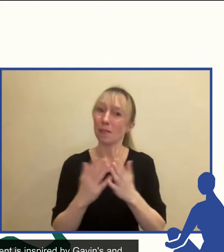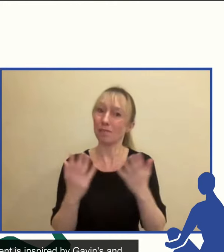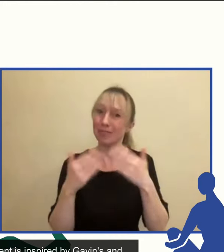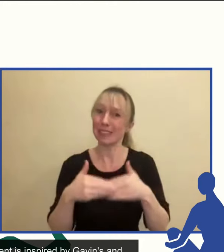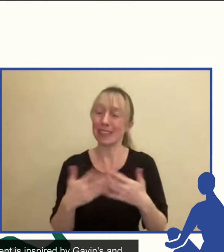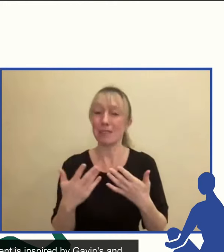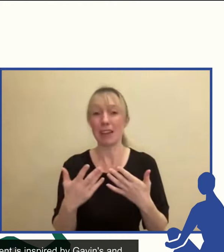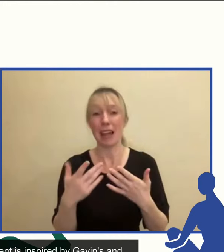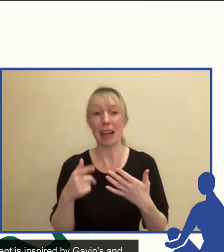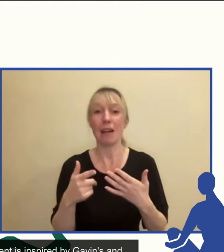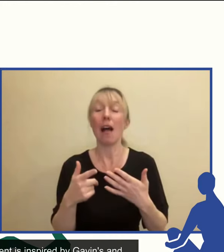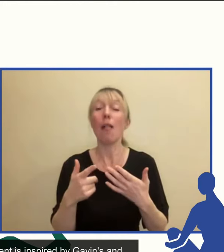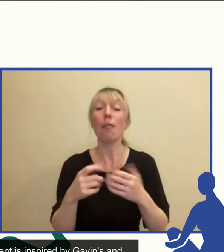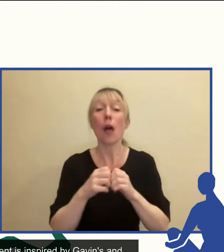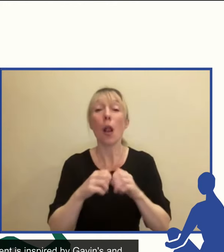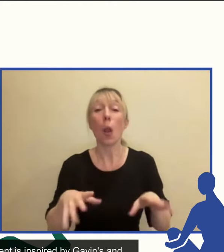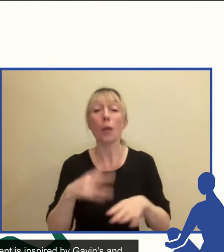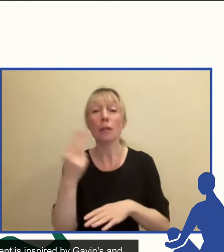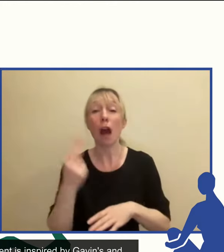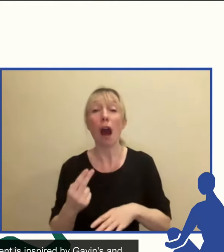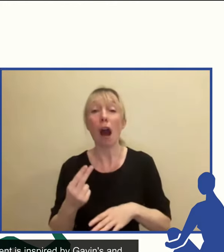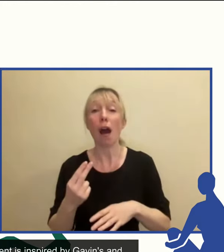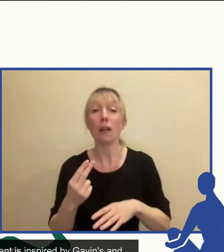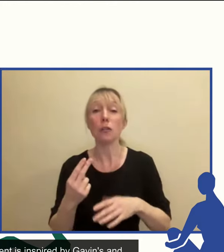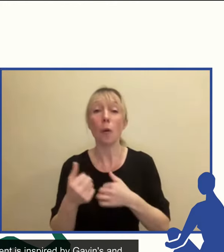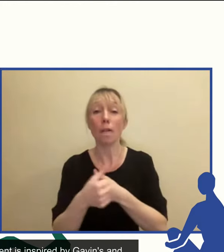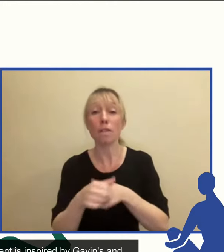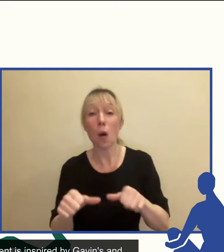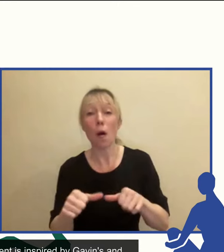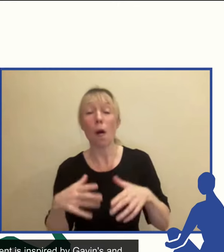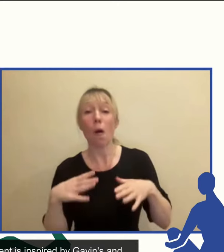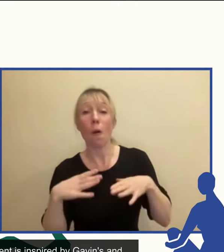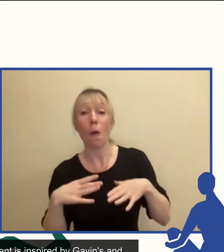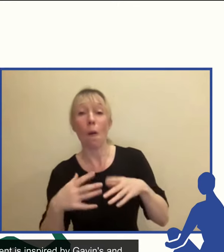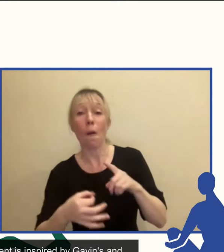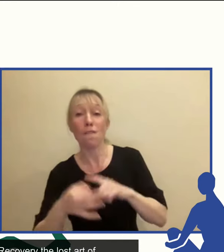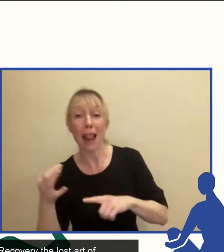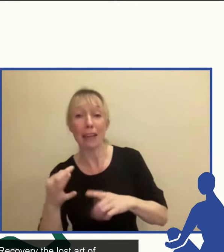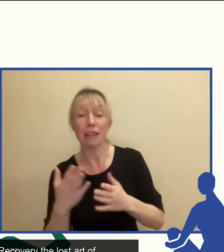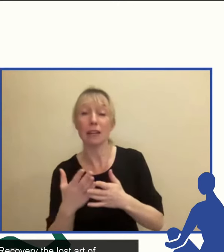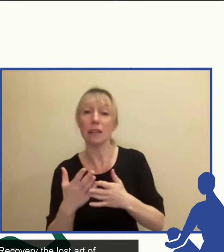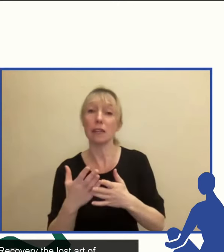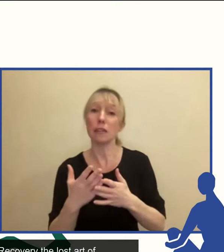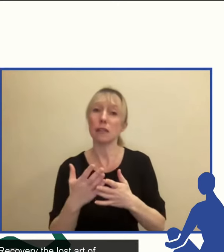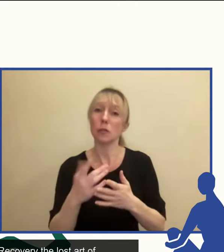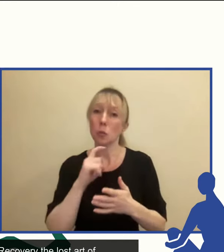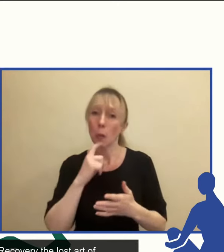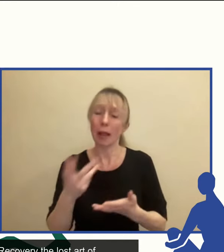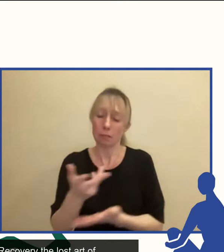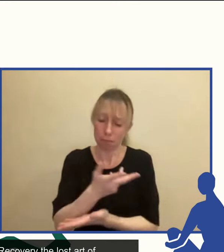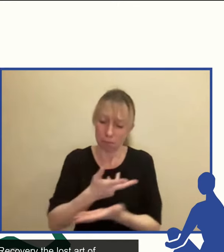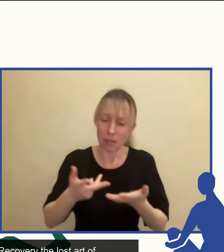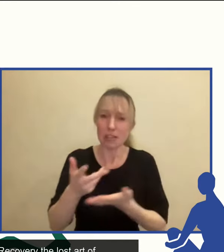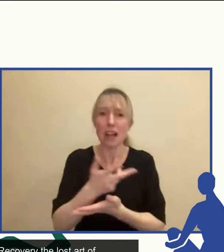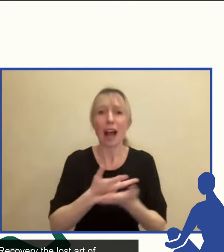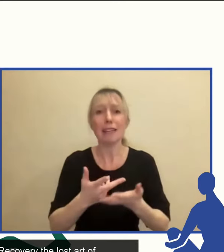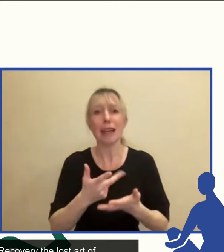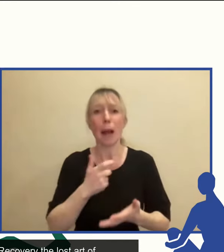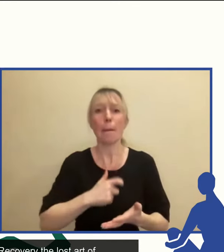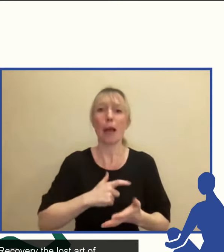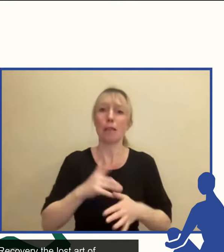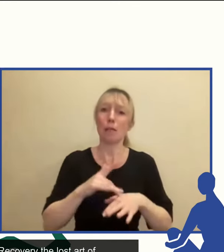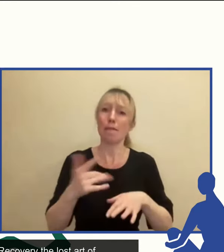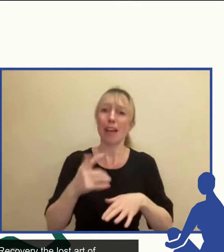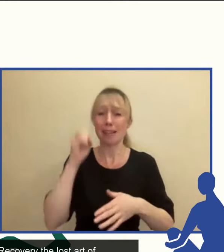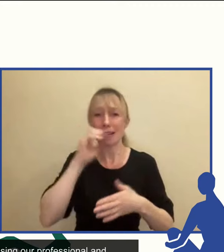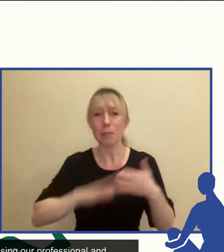Convalescence. And over the next hour, Gavin, Harvey and myself will be discussing our personal and professional experiences of illness,